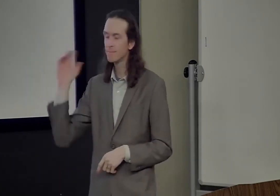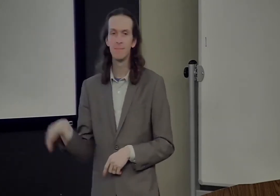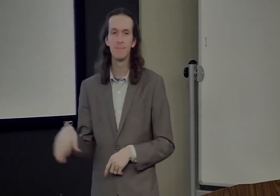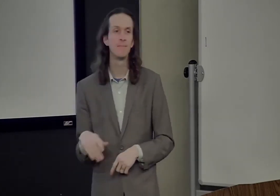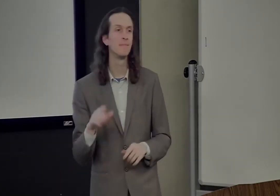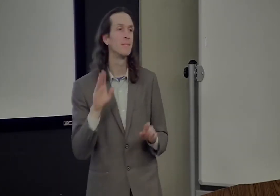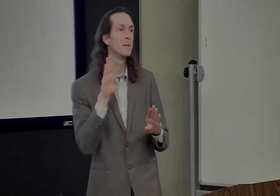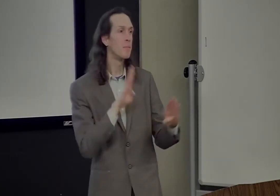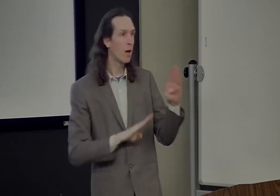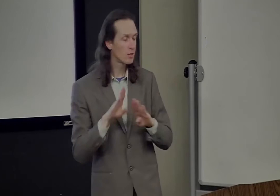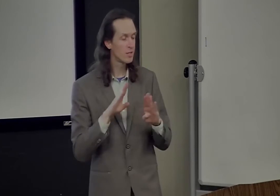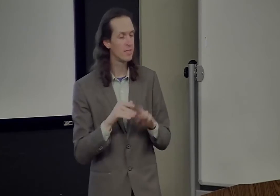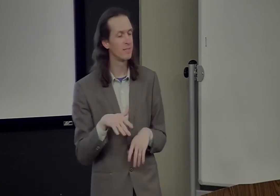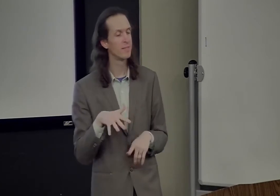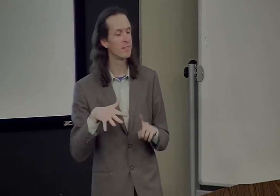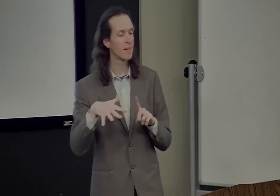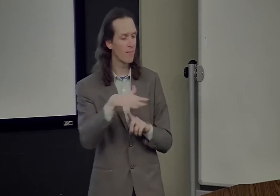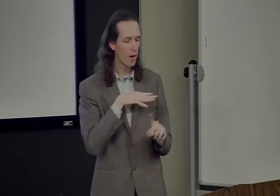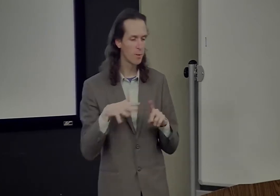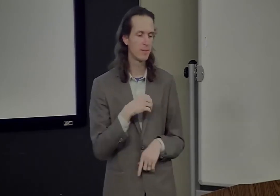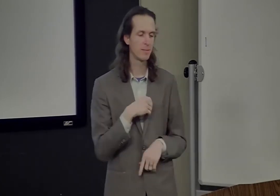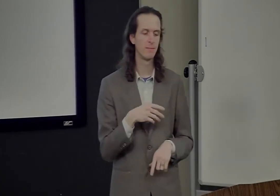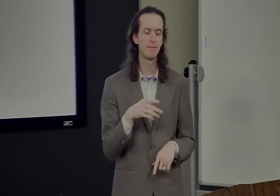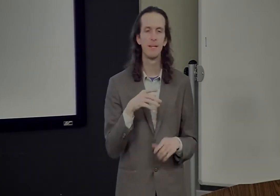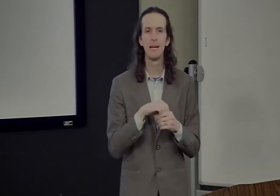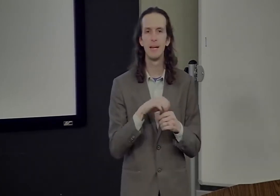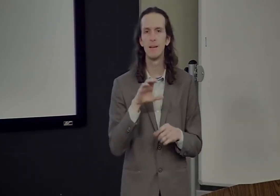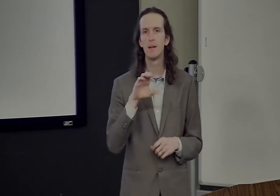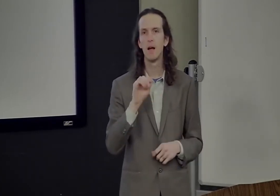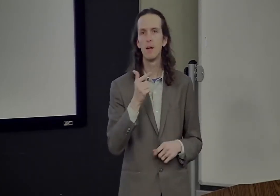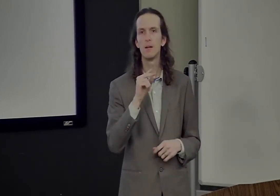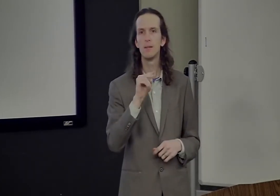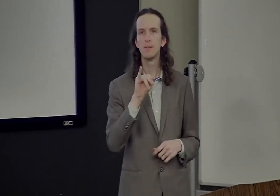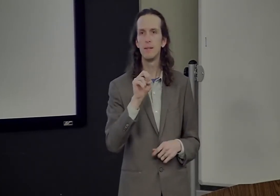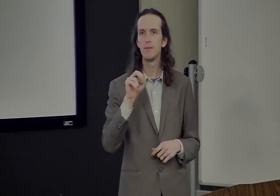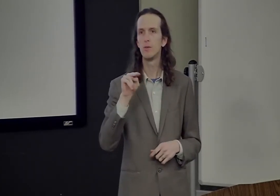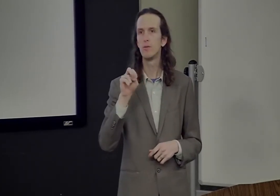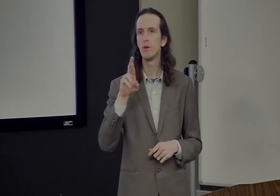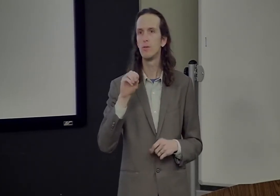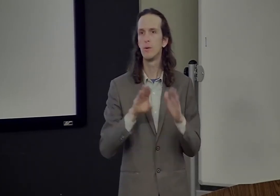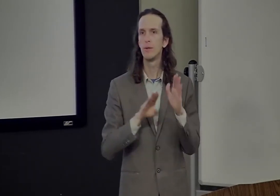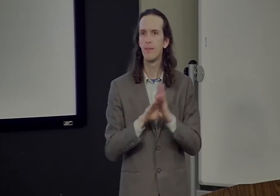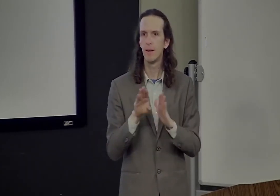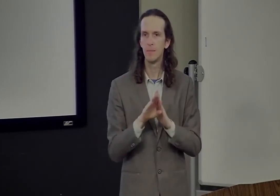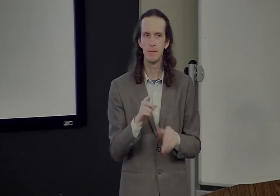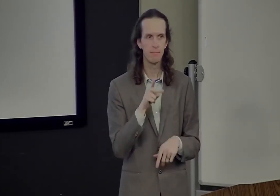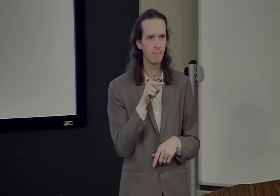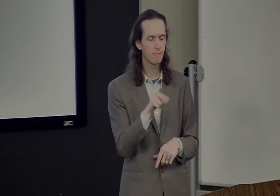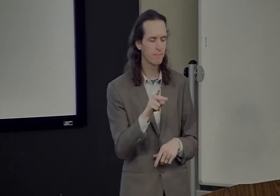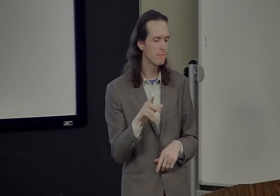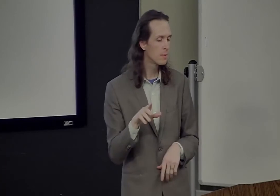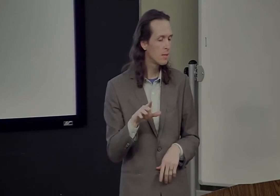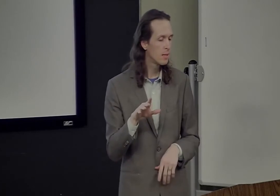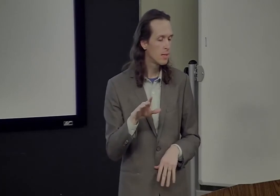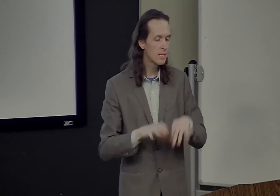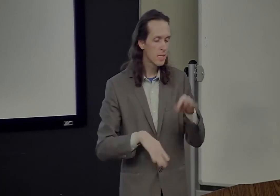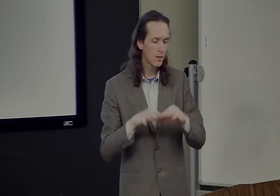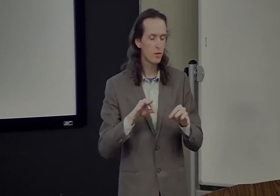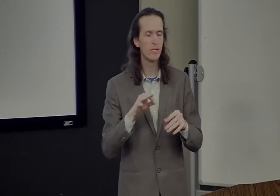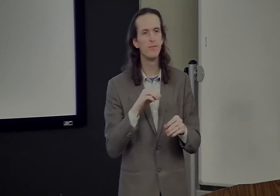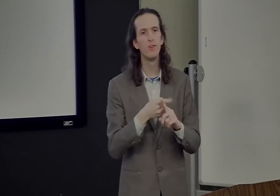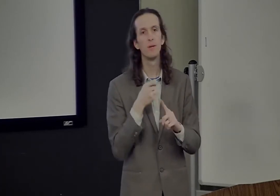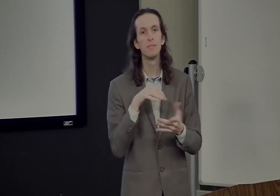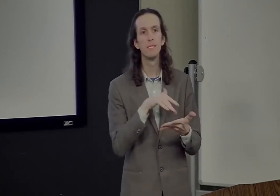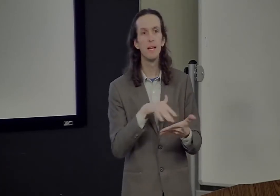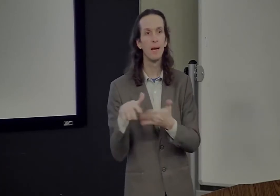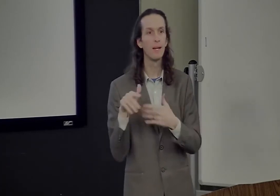So please join me in welcoming Dr. Bedny as our 2016 Distinguished Lecturer. Her title is Biology and